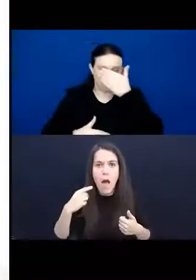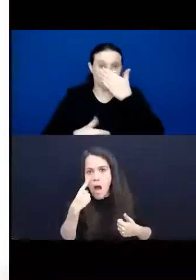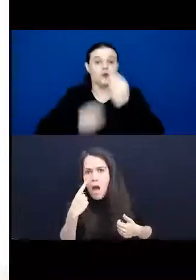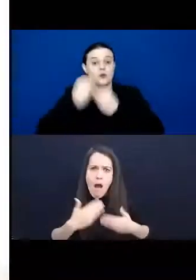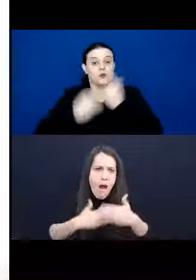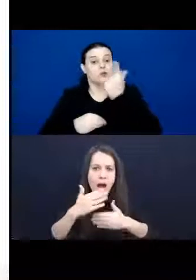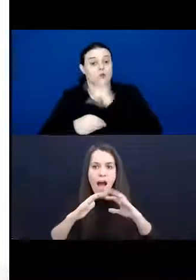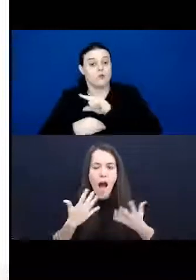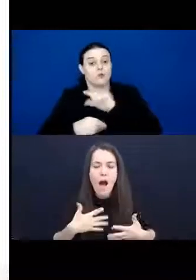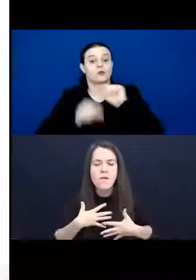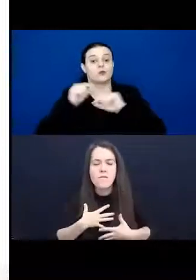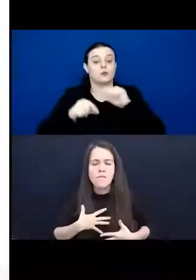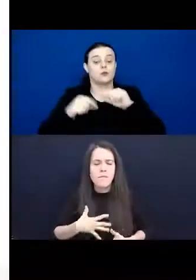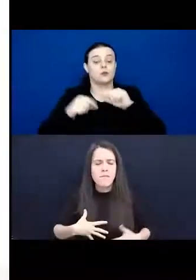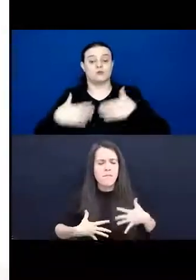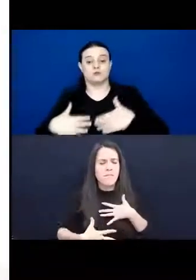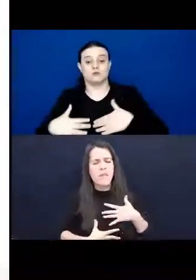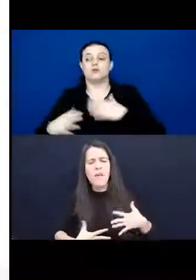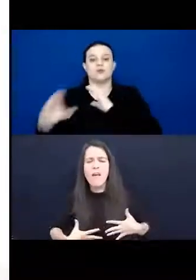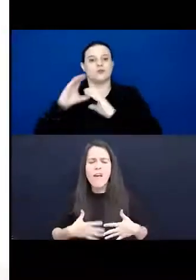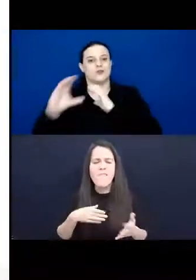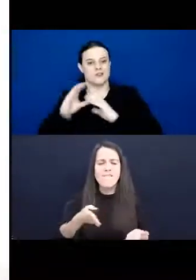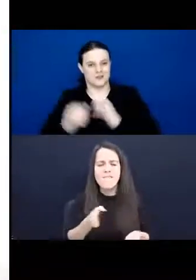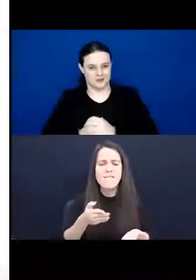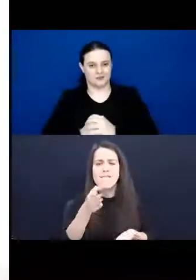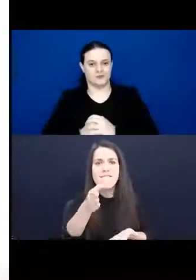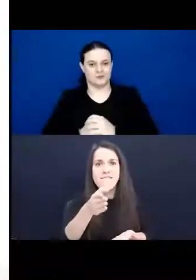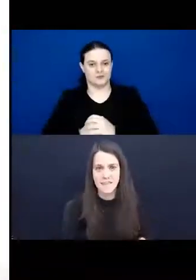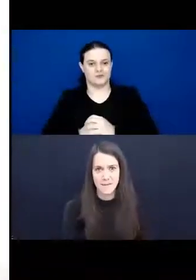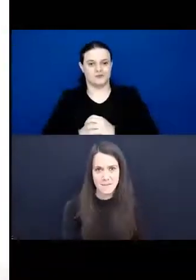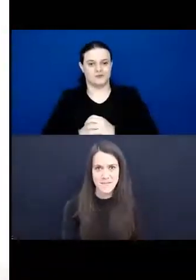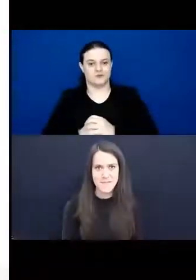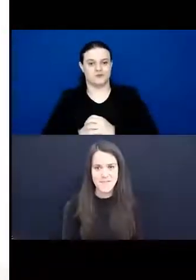of intuitive body-worn haptic communication.